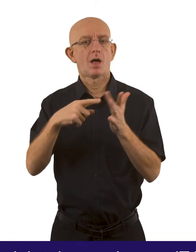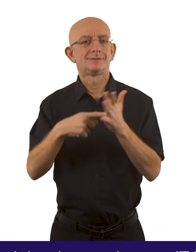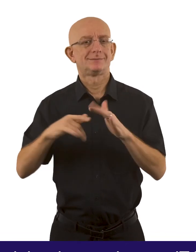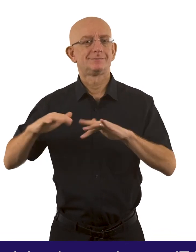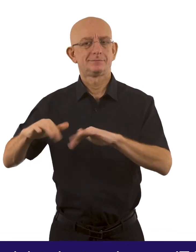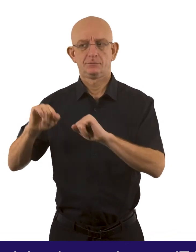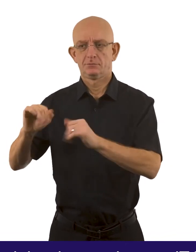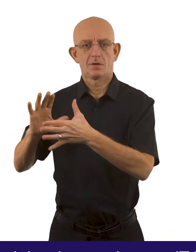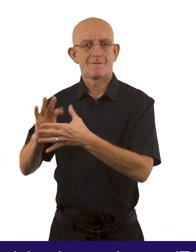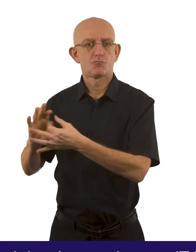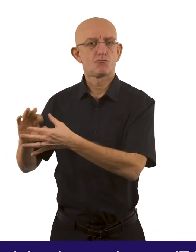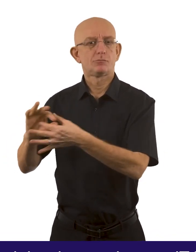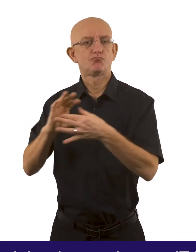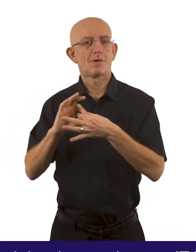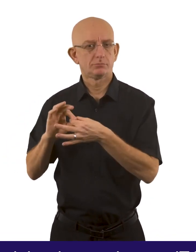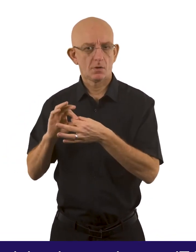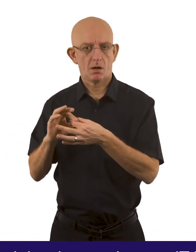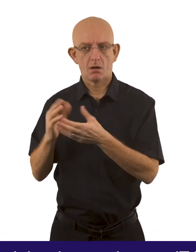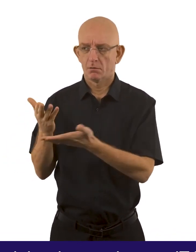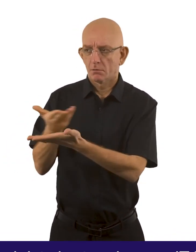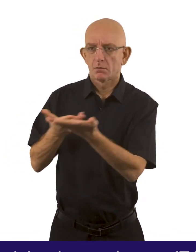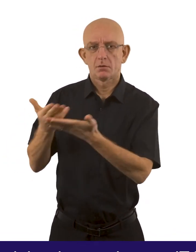IT infrastructure and shared with our data processors.